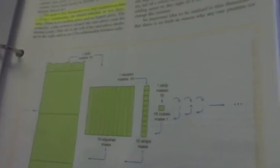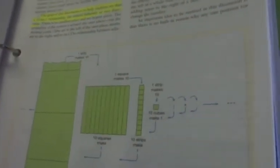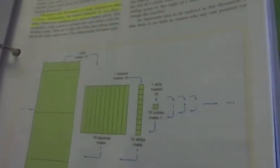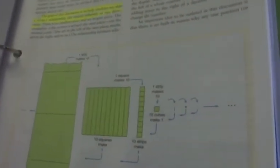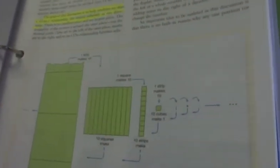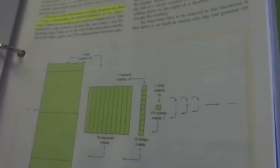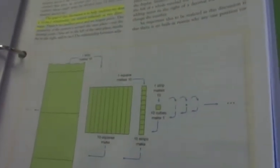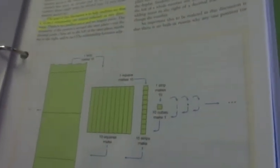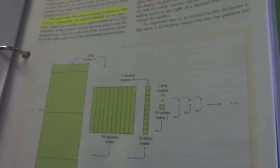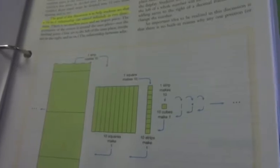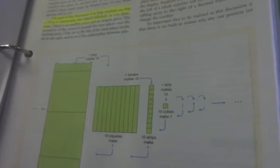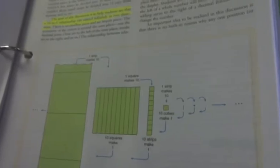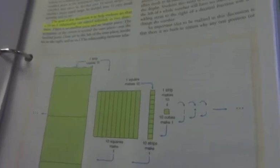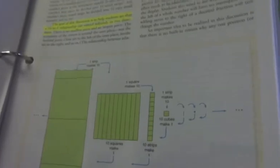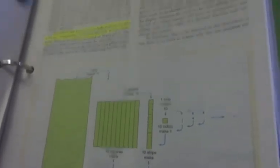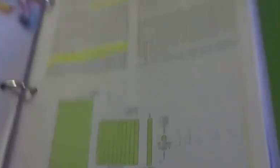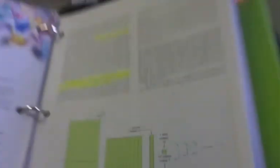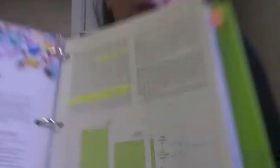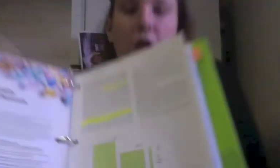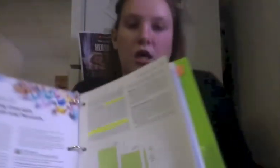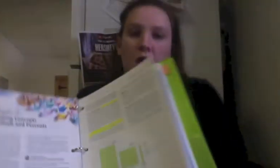what they're also using when they're doing